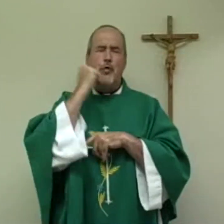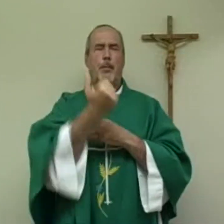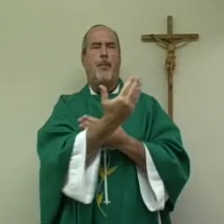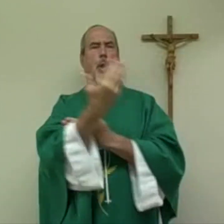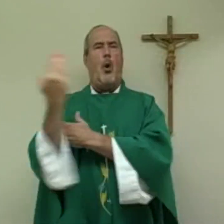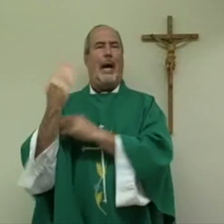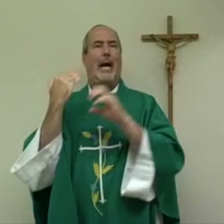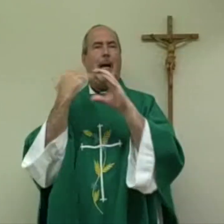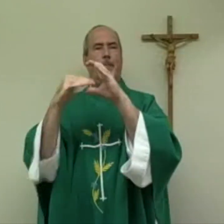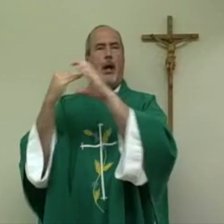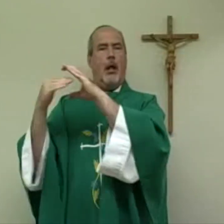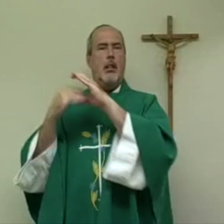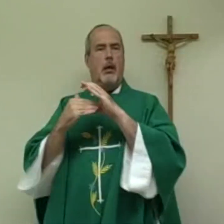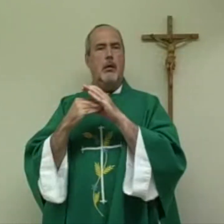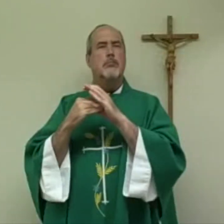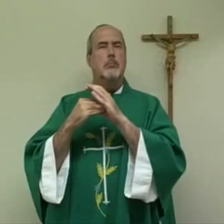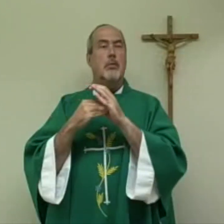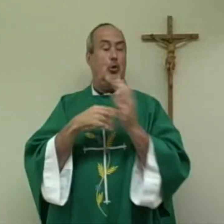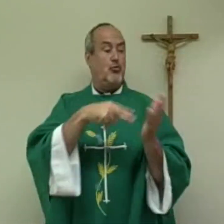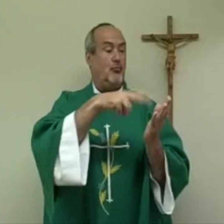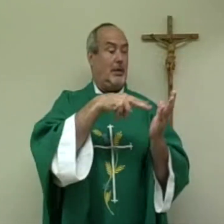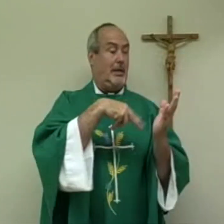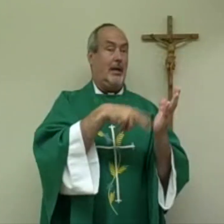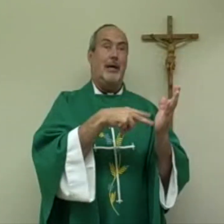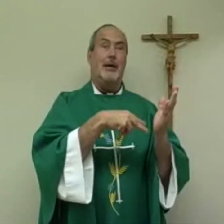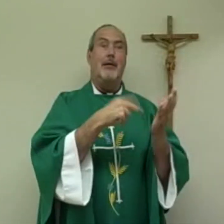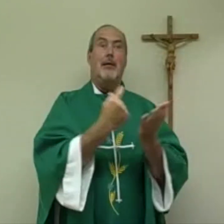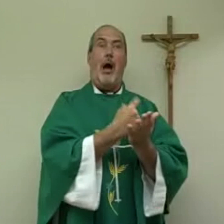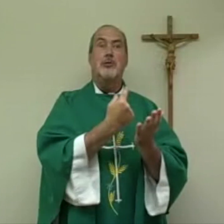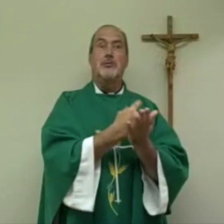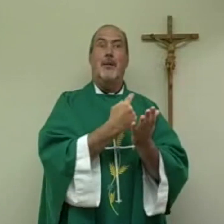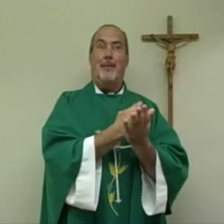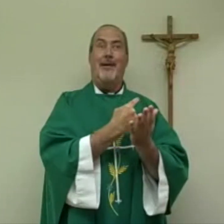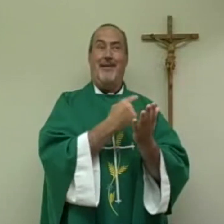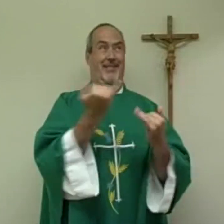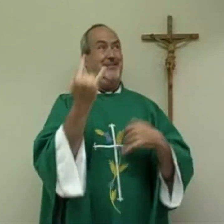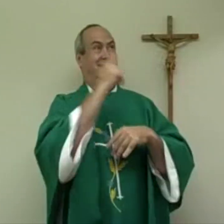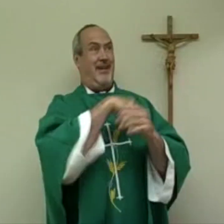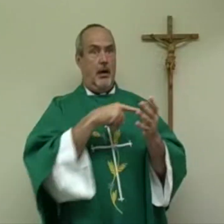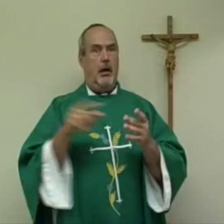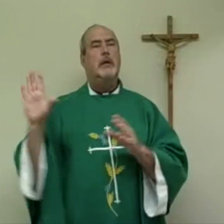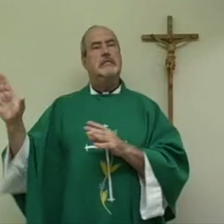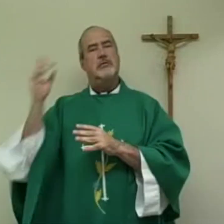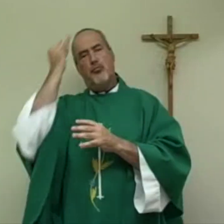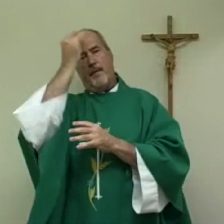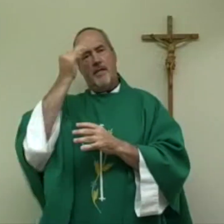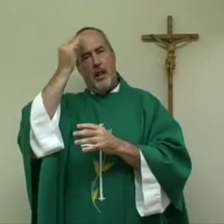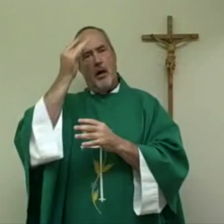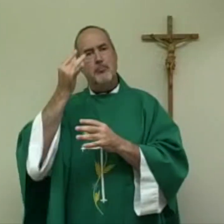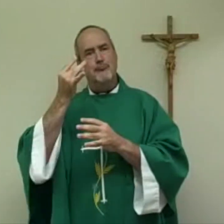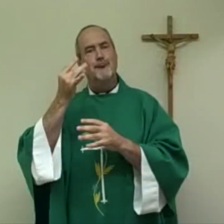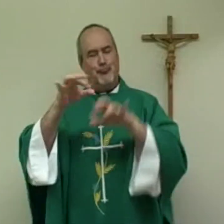Barron. Every morning he would read the gospel of that day. He